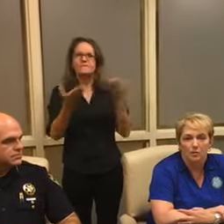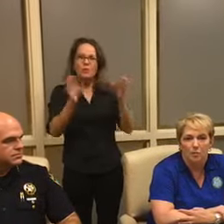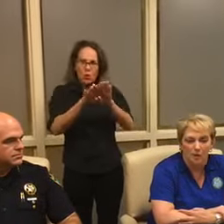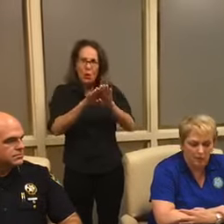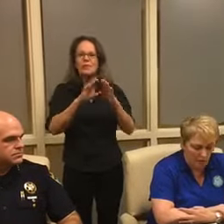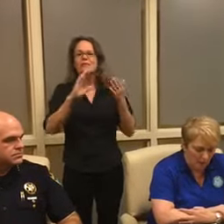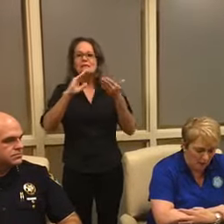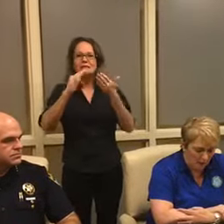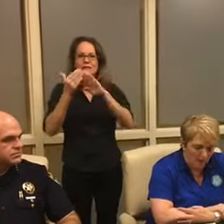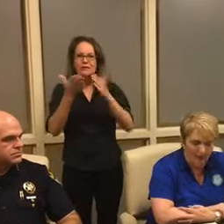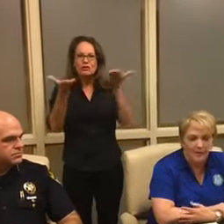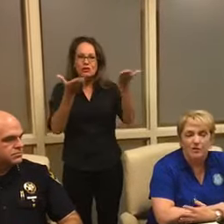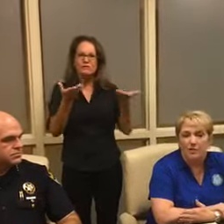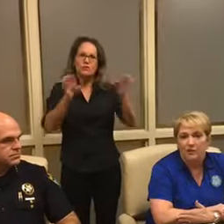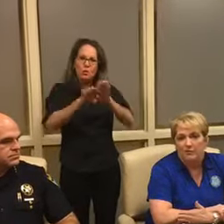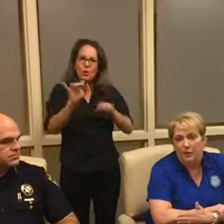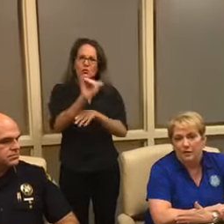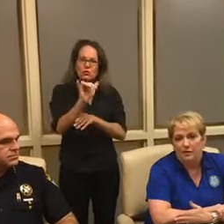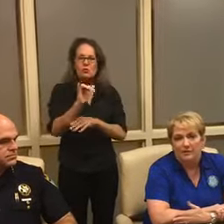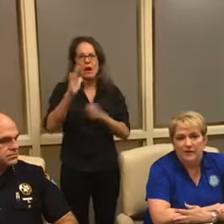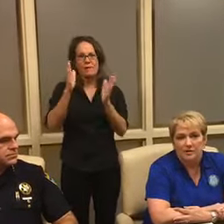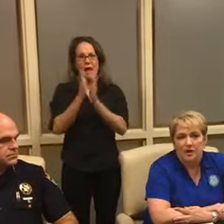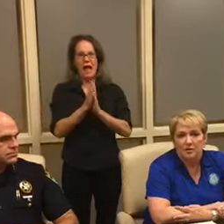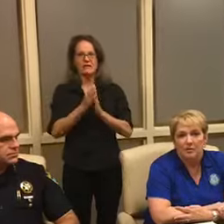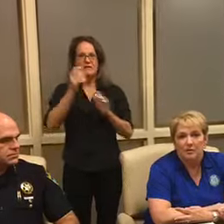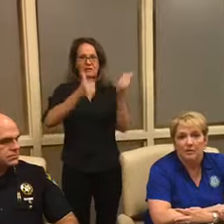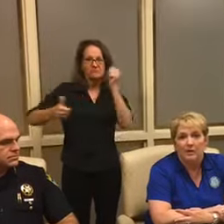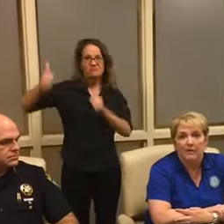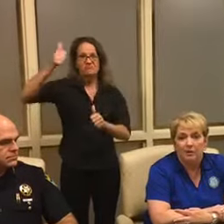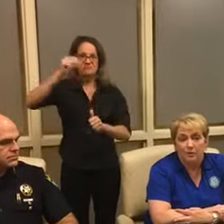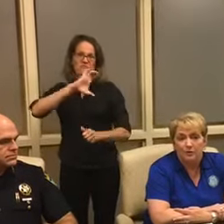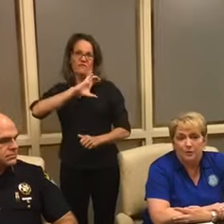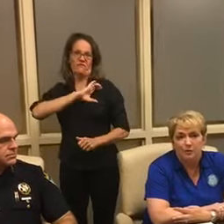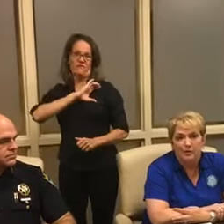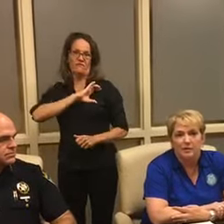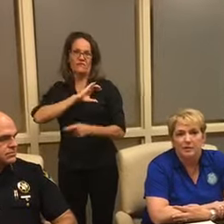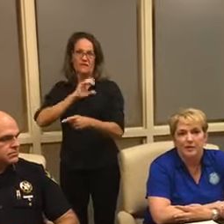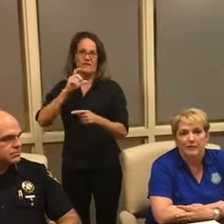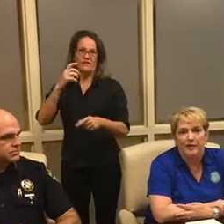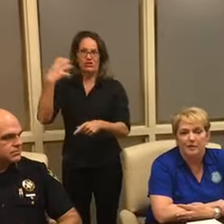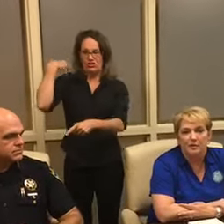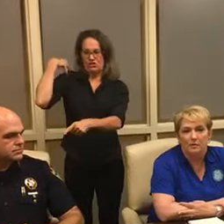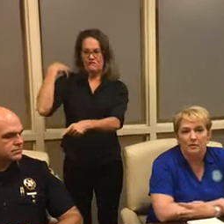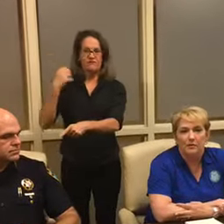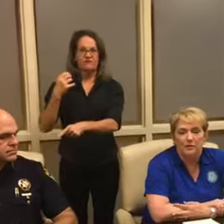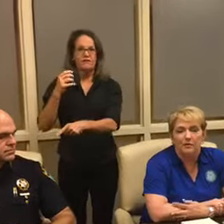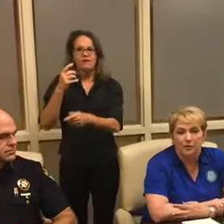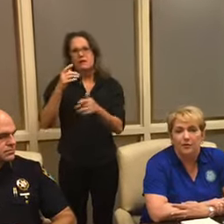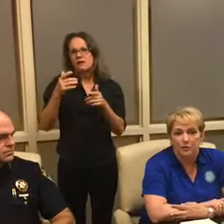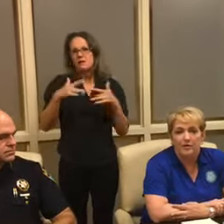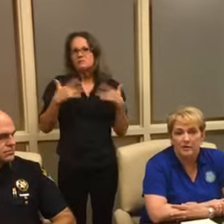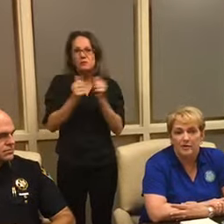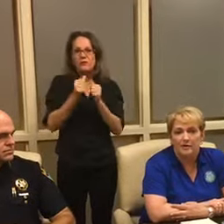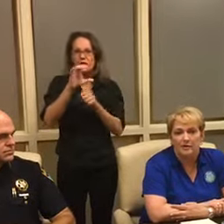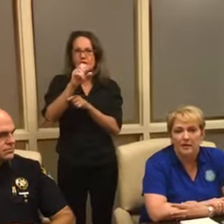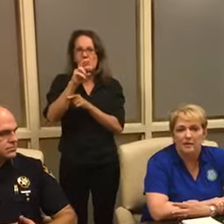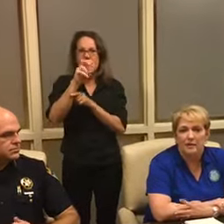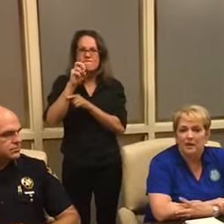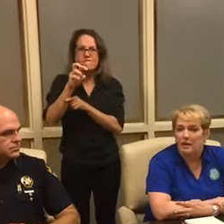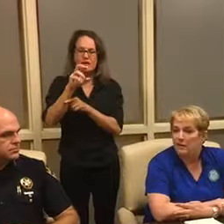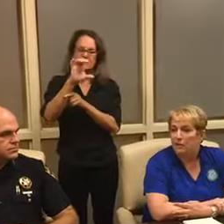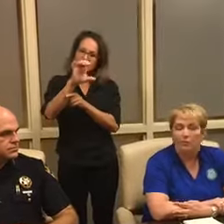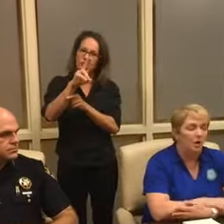closed as well. I'm going to ask the Chief Katz to talk to you a little bit about the curfew that is still in effect and until further notice stays in